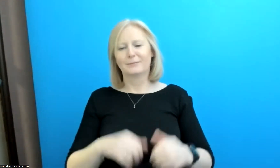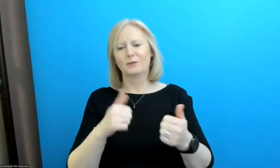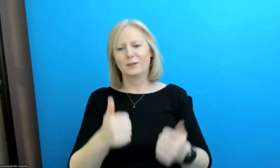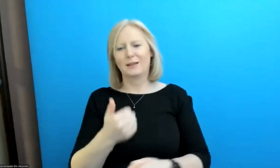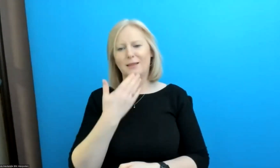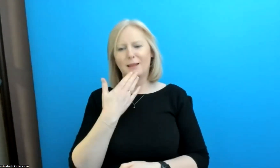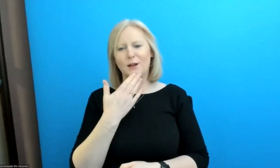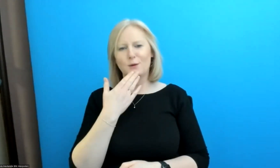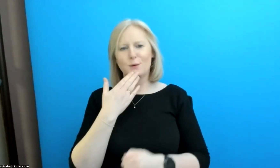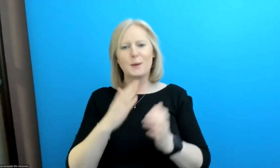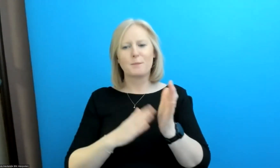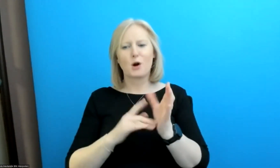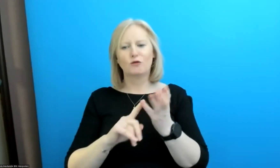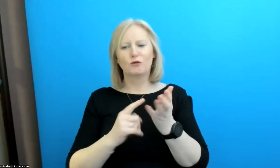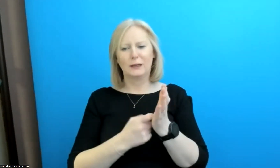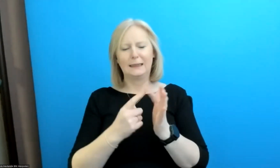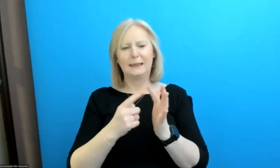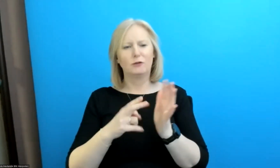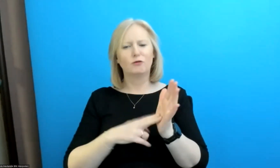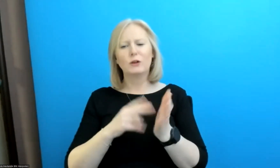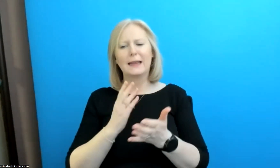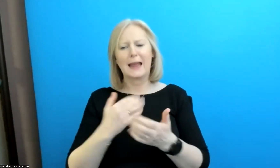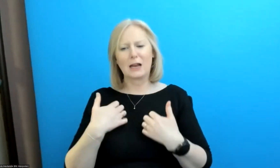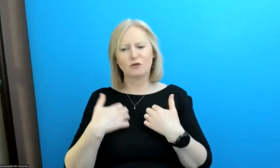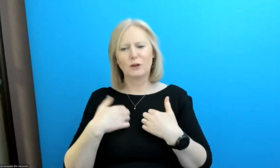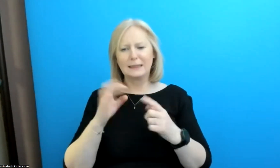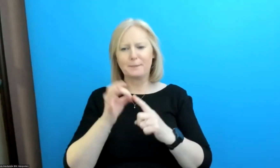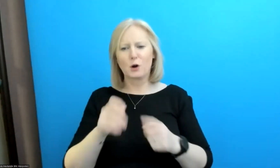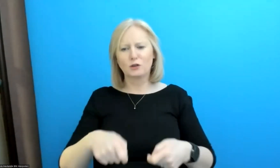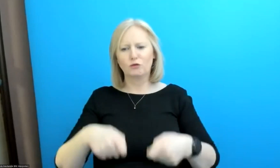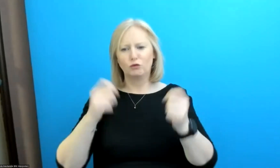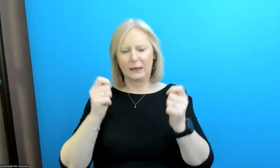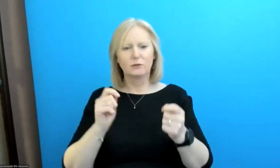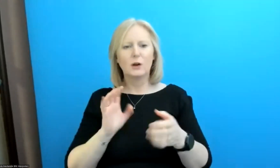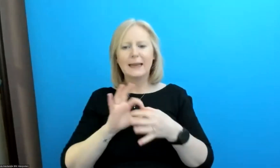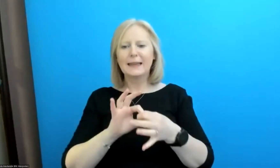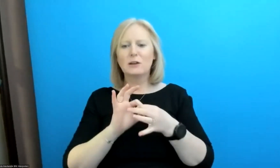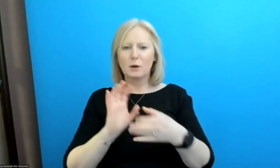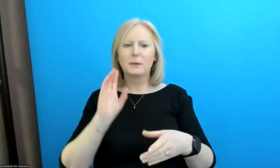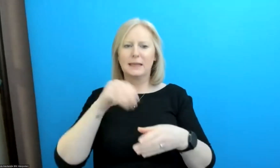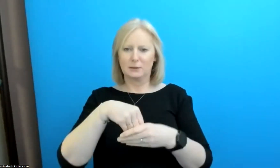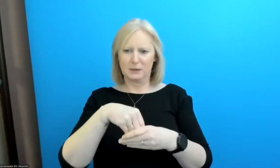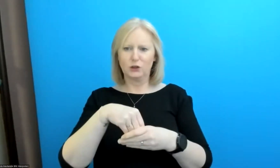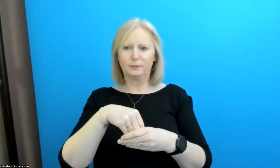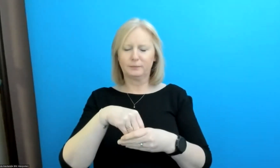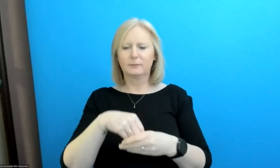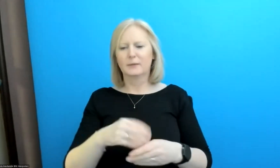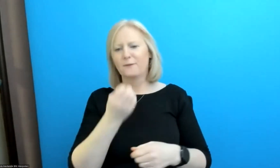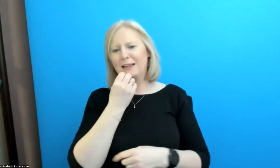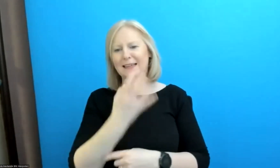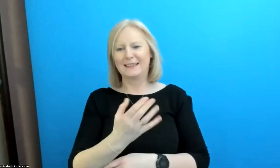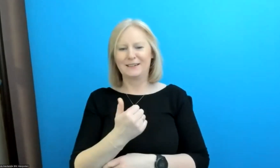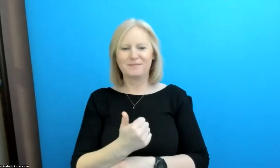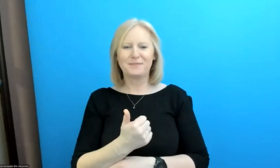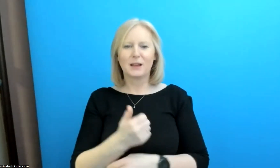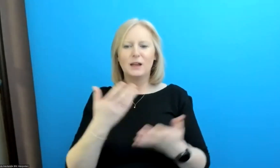you so much, Maureen, and raised some really interesting points as well about the importance of engagement and participation. That's fantastic. So moving